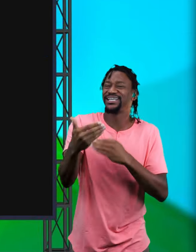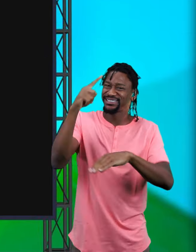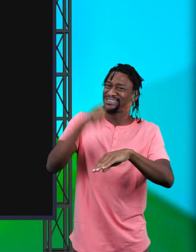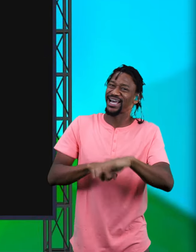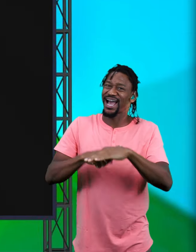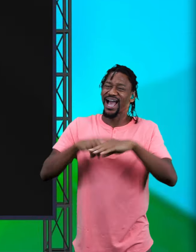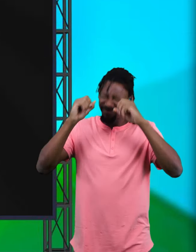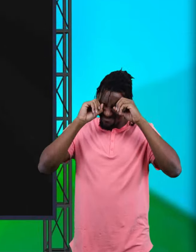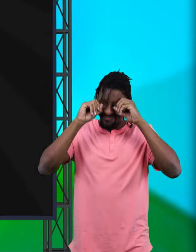Awesome!